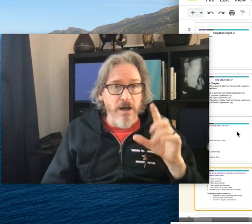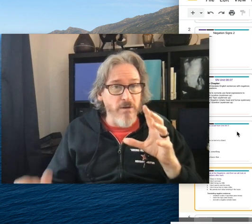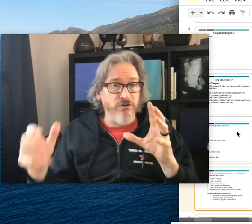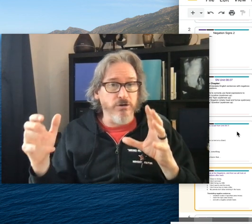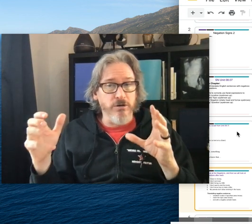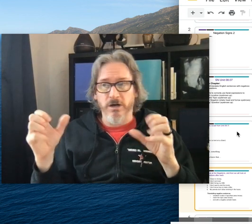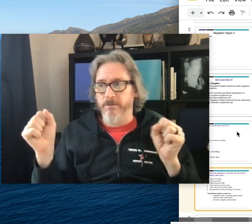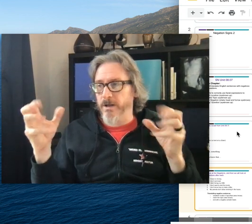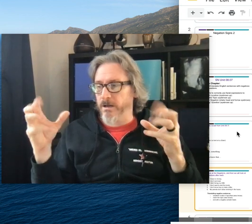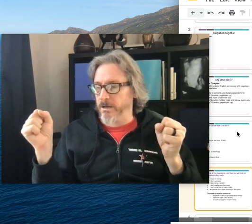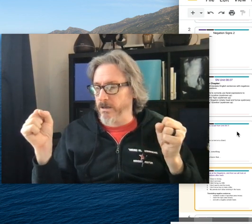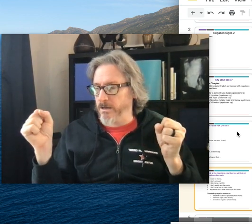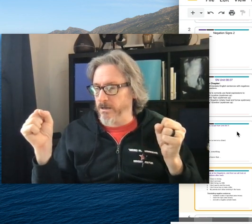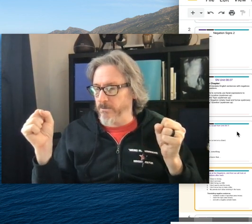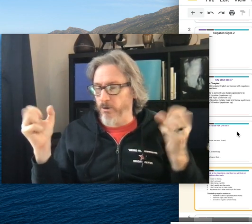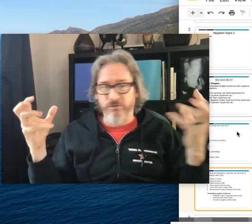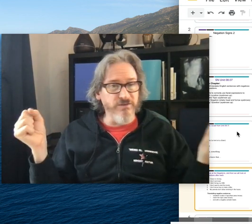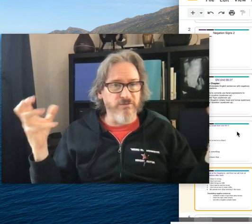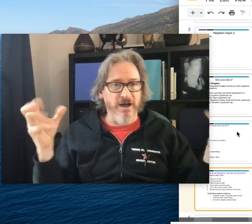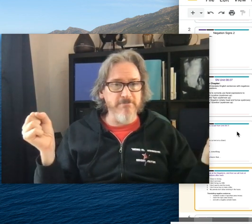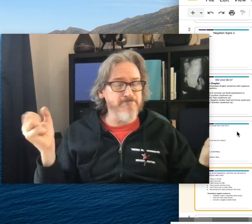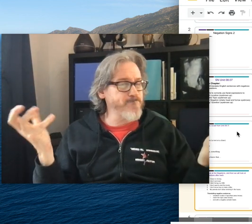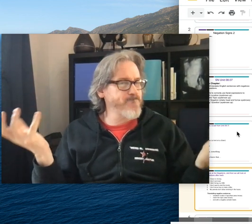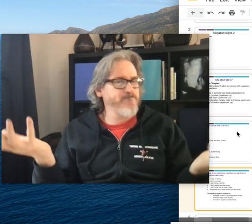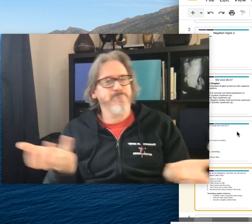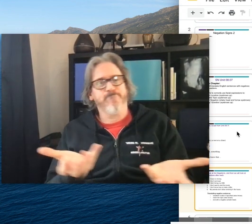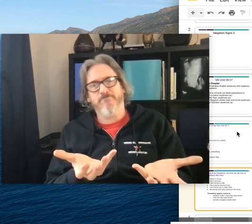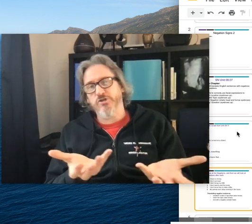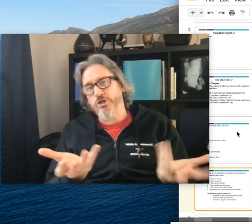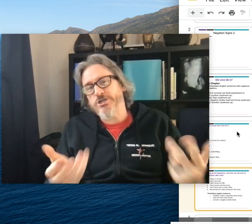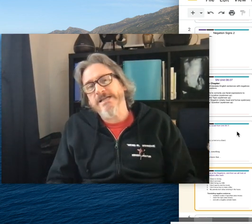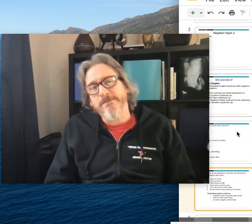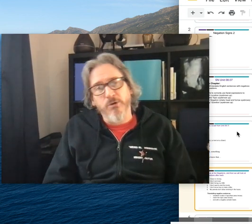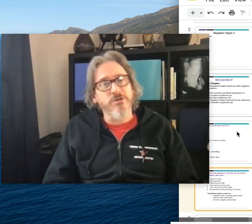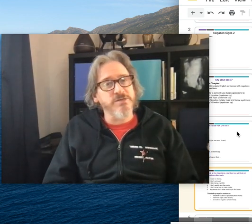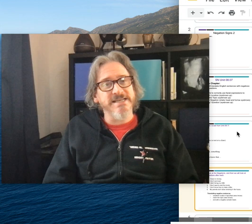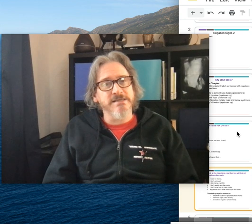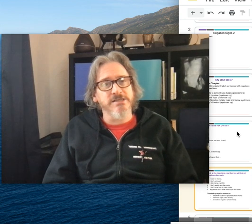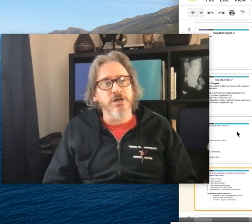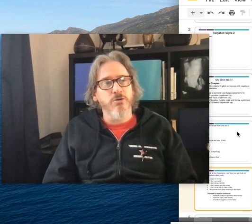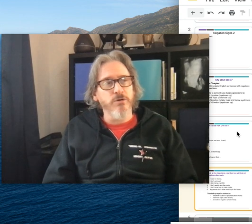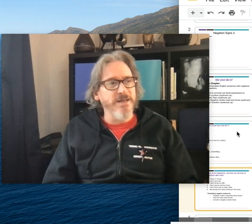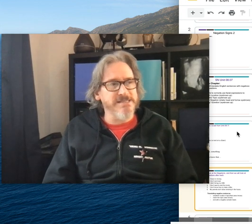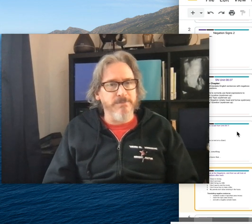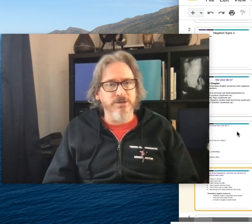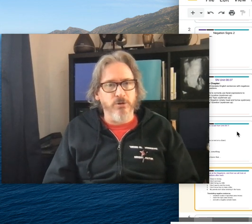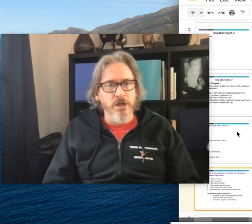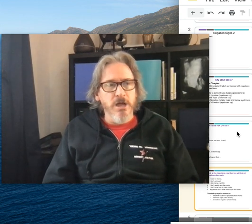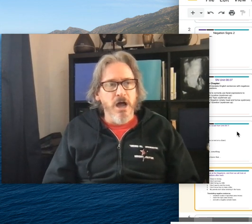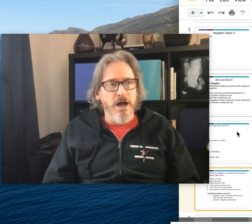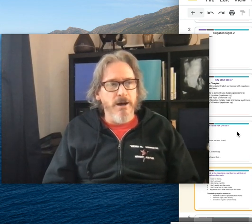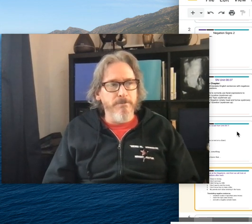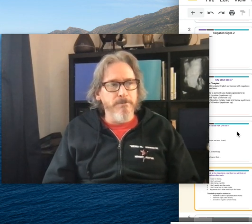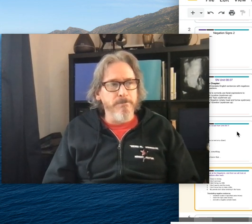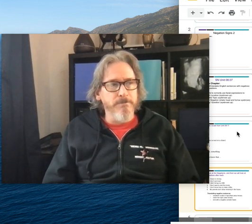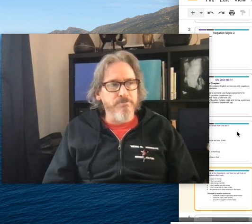If, however, both feel fine, there's a good chance that both of those sentences would be acceptable.